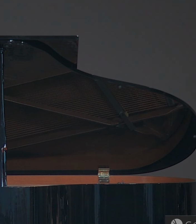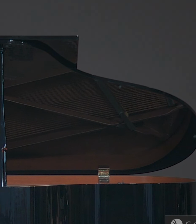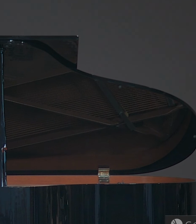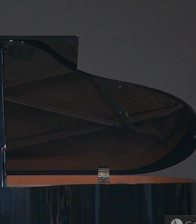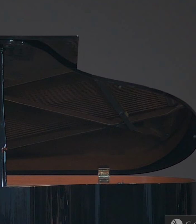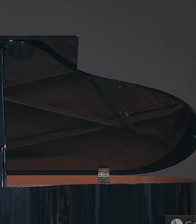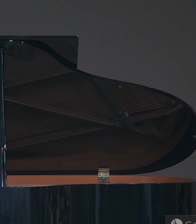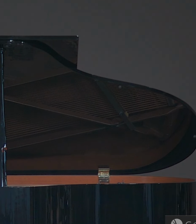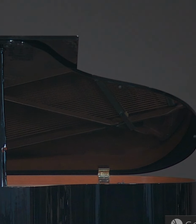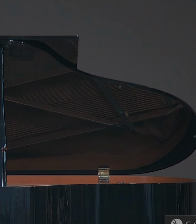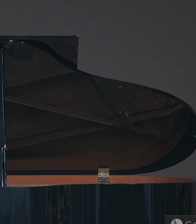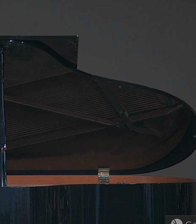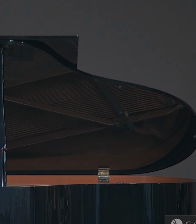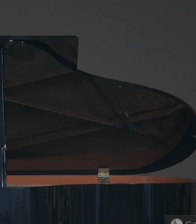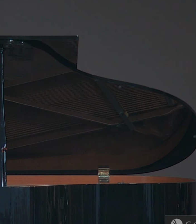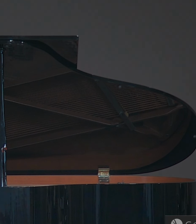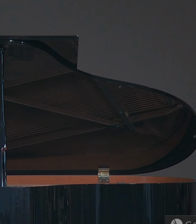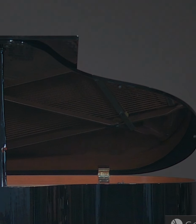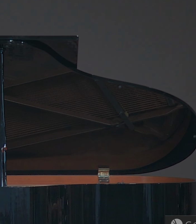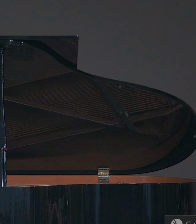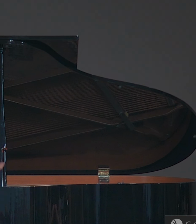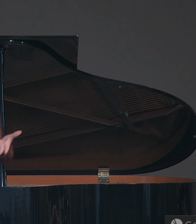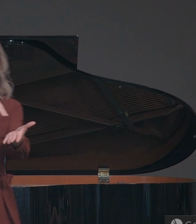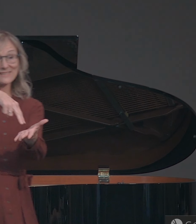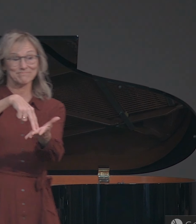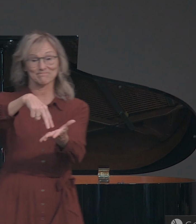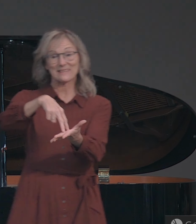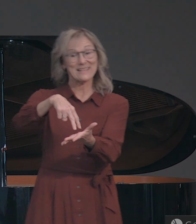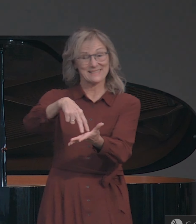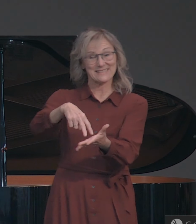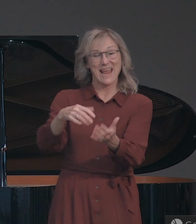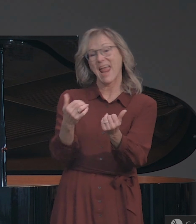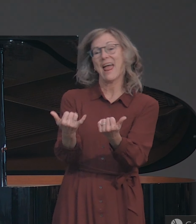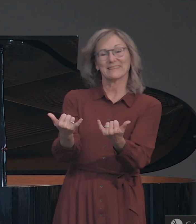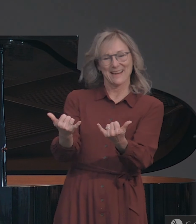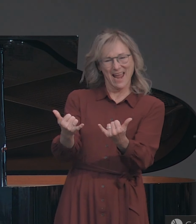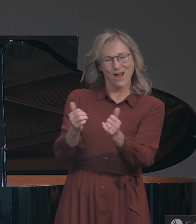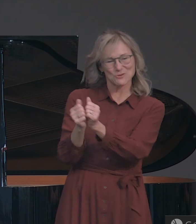And let's all stand together and continue worshiping the Lord with singing.